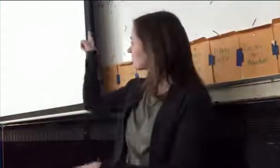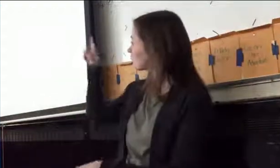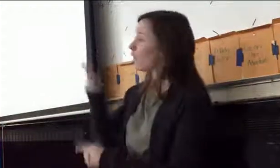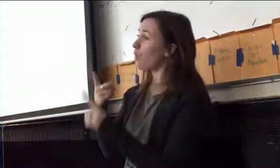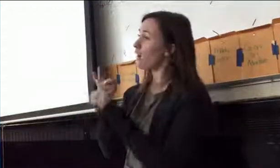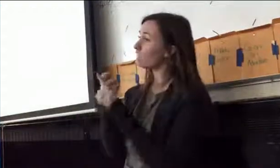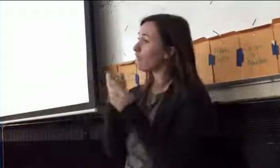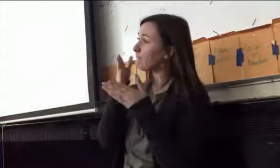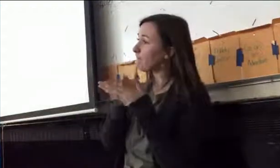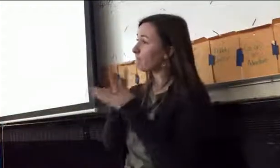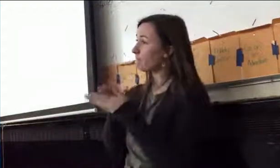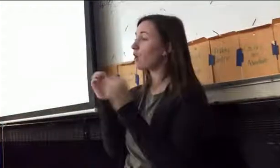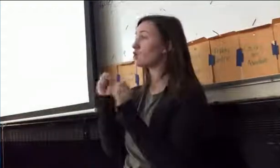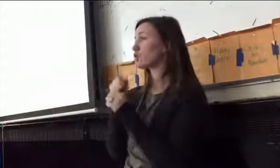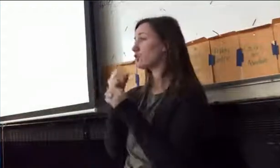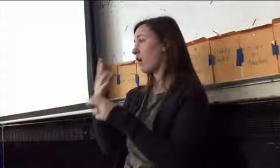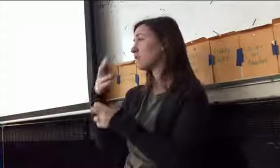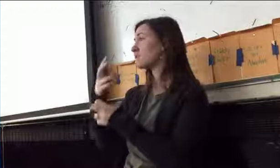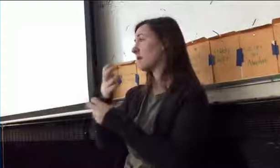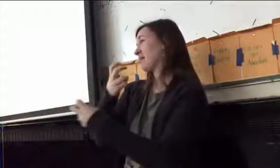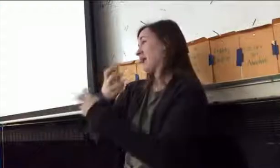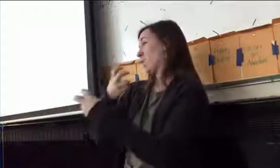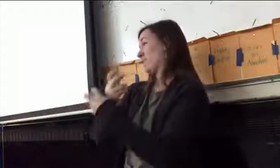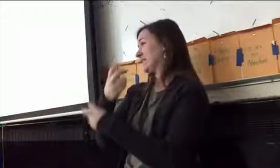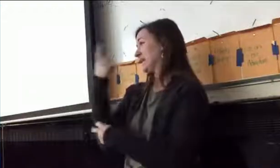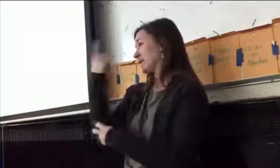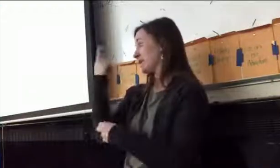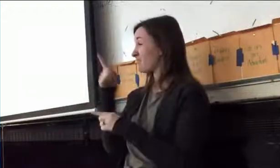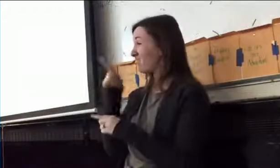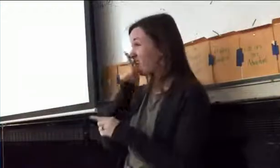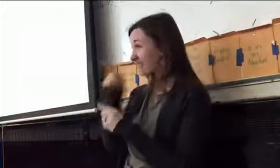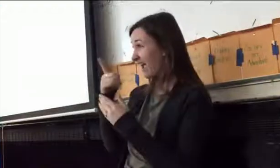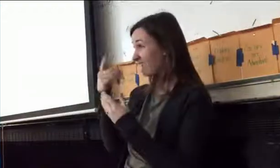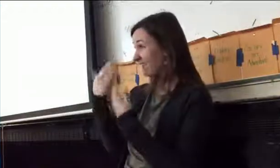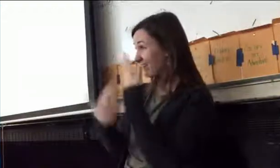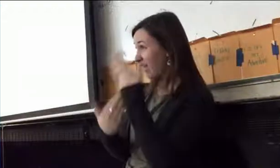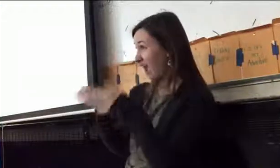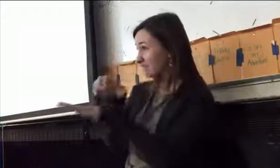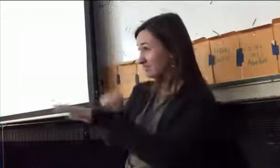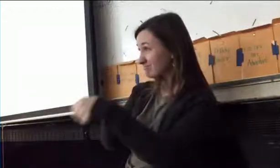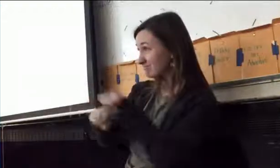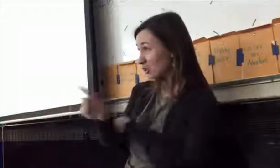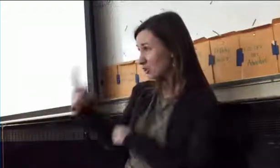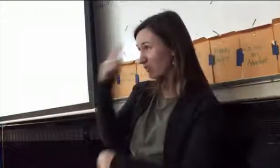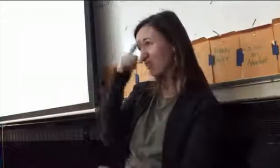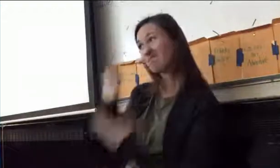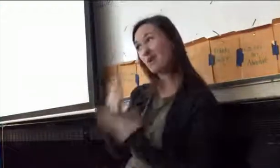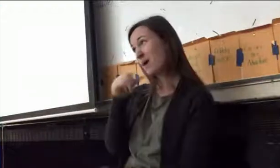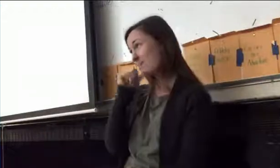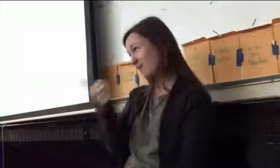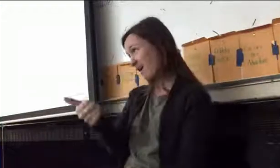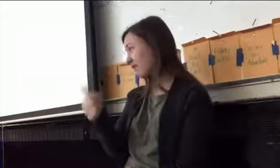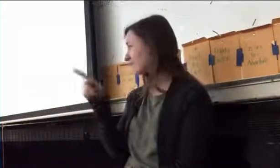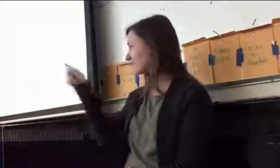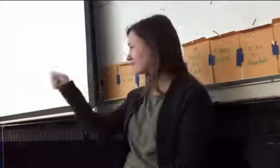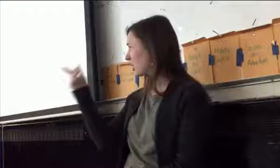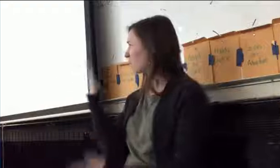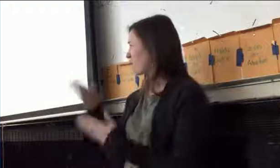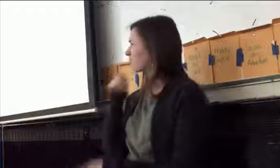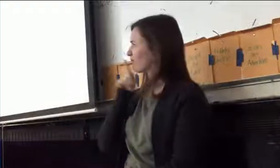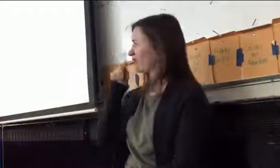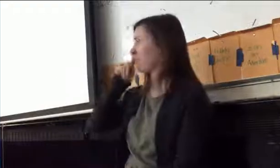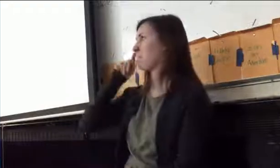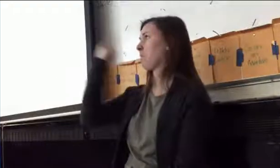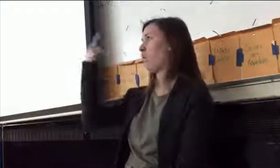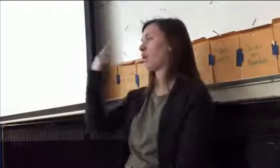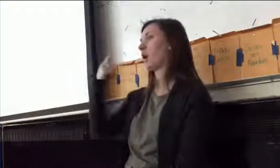this thing. Are they wearing gloves probably? No, probably not. Probably get really boring down there.